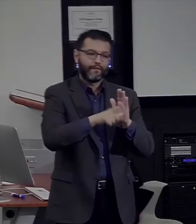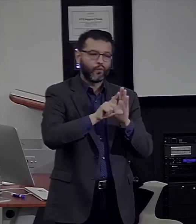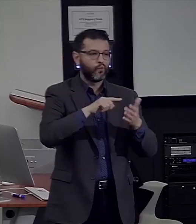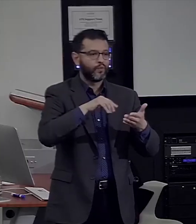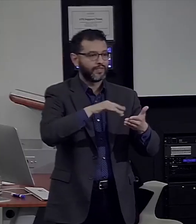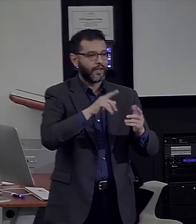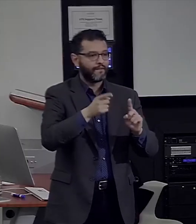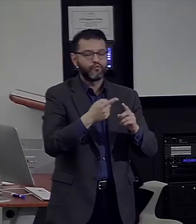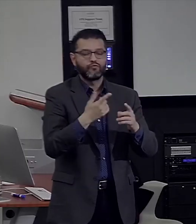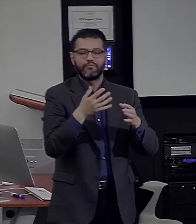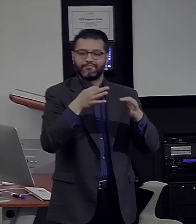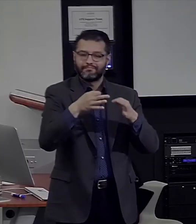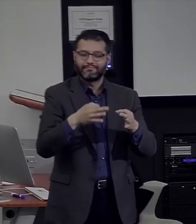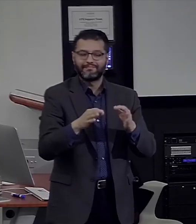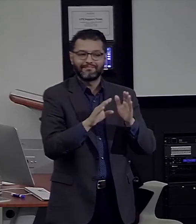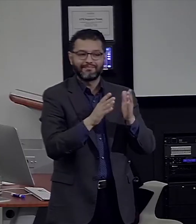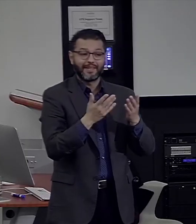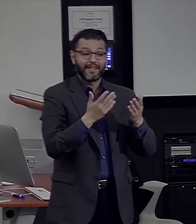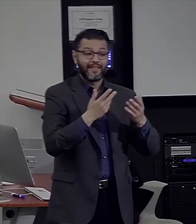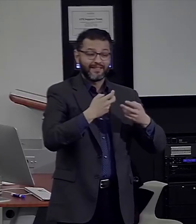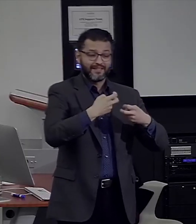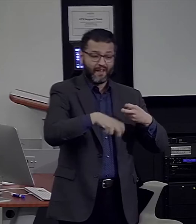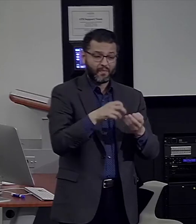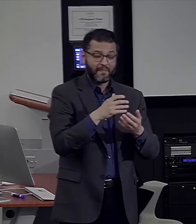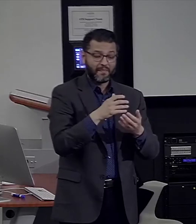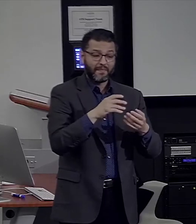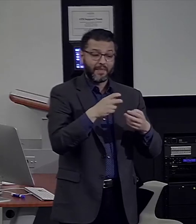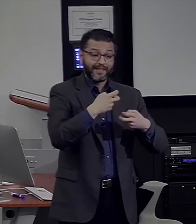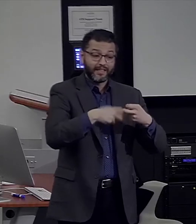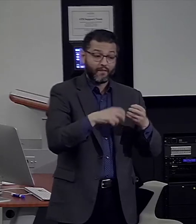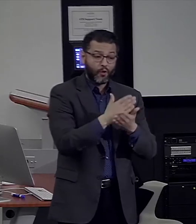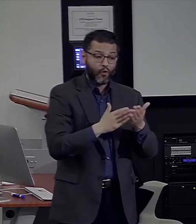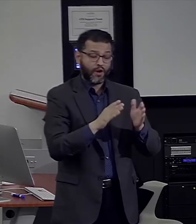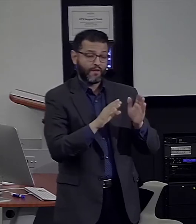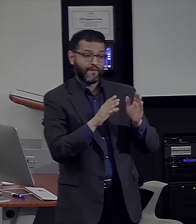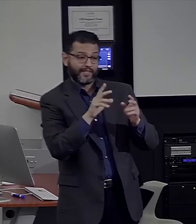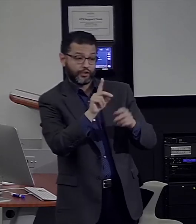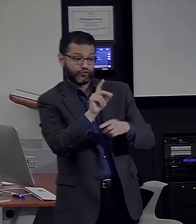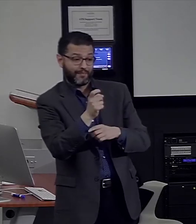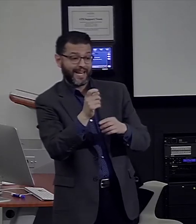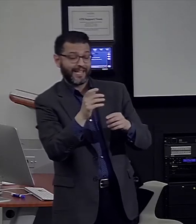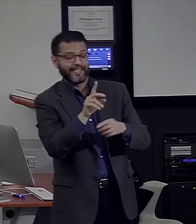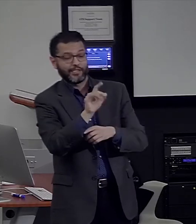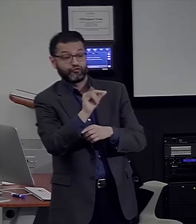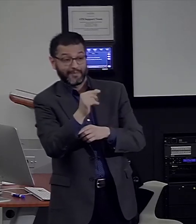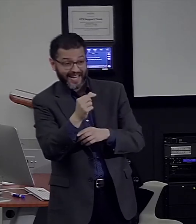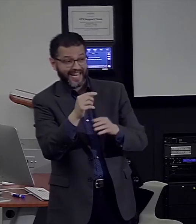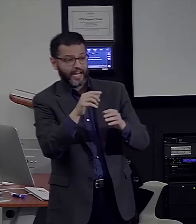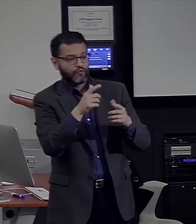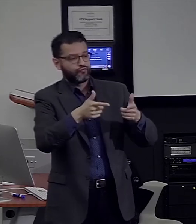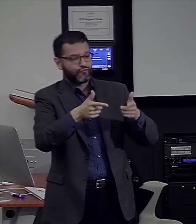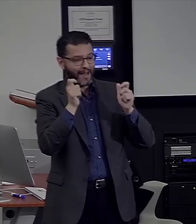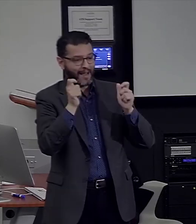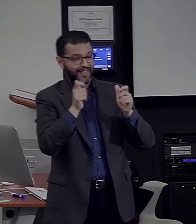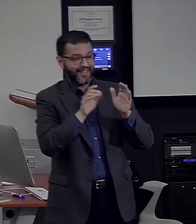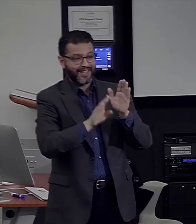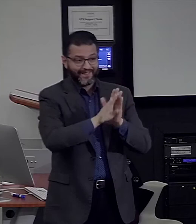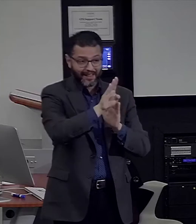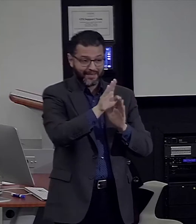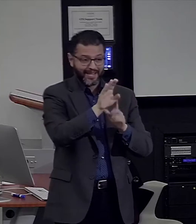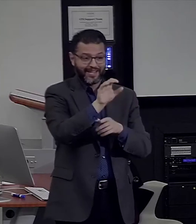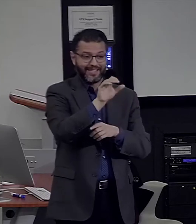that difficulties in discriminating rapidly successful sensory events early in infancy are predictive of later